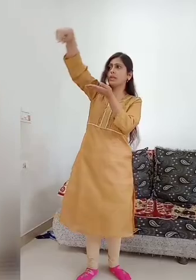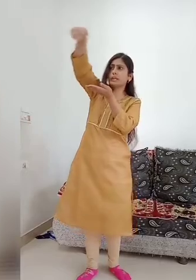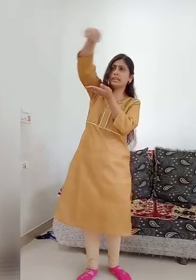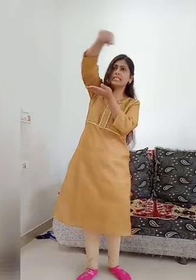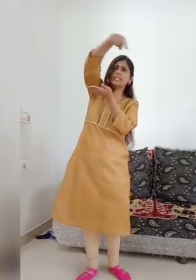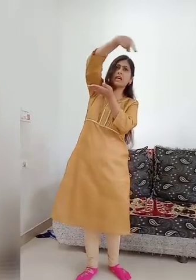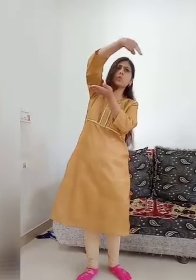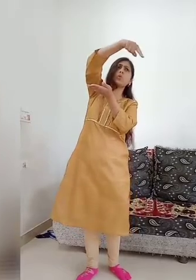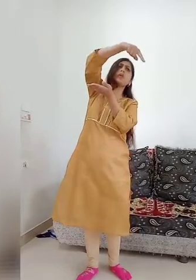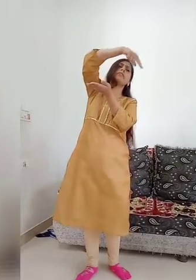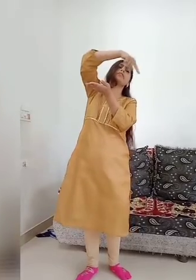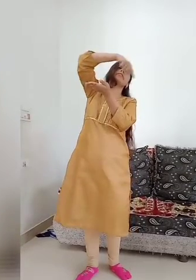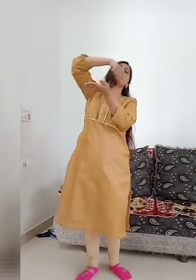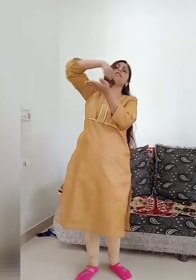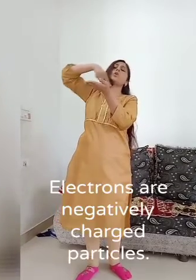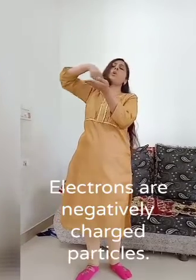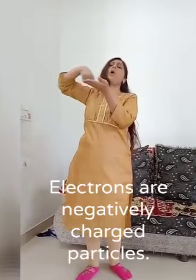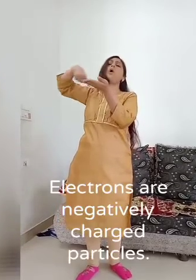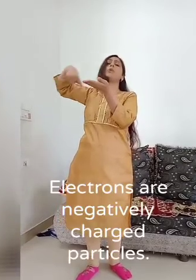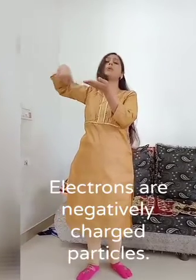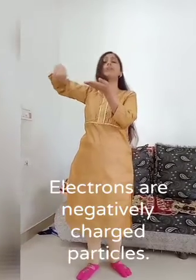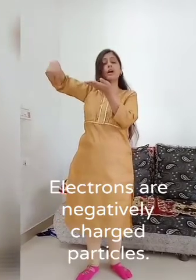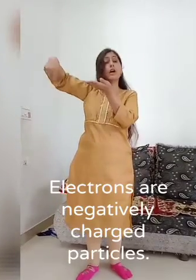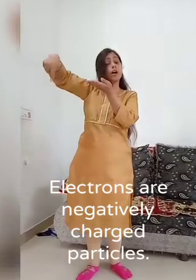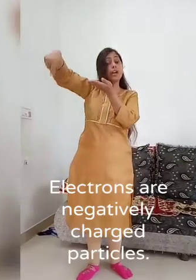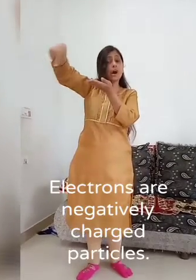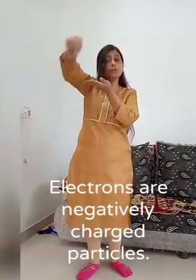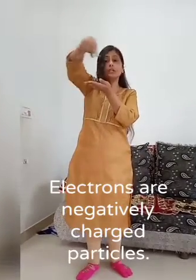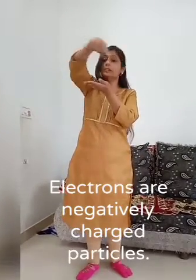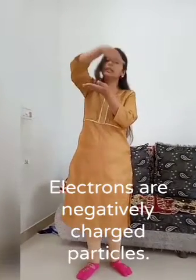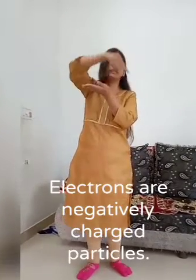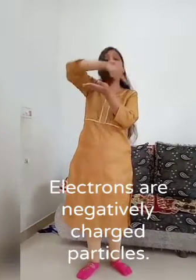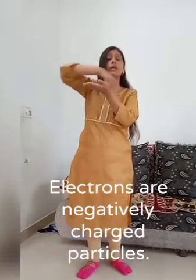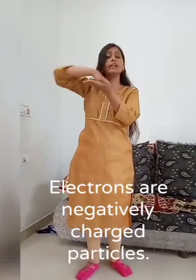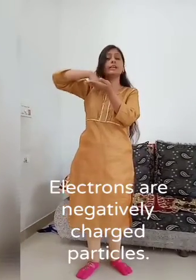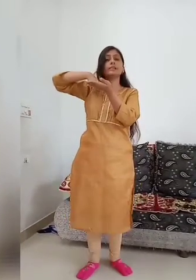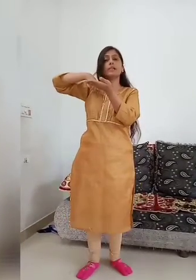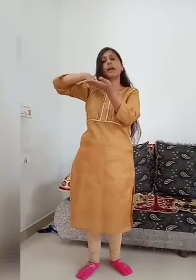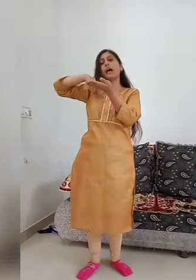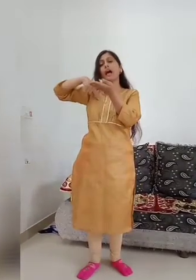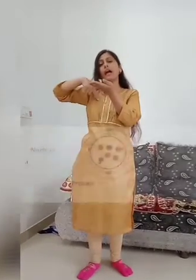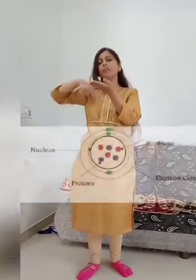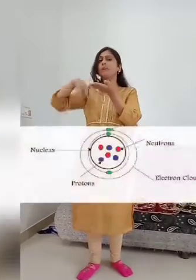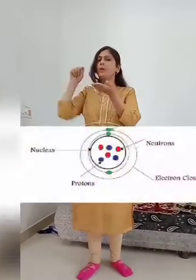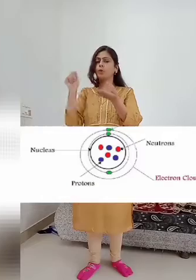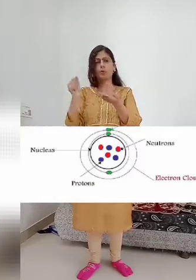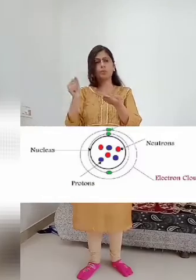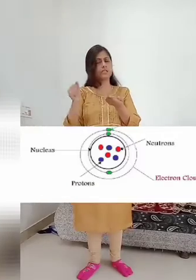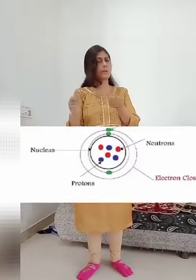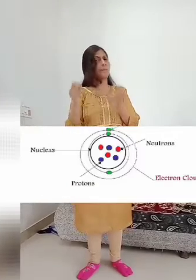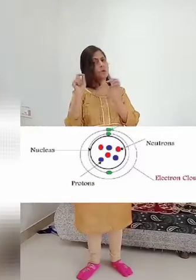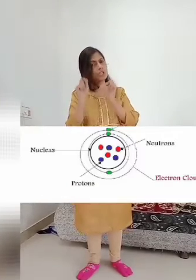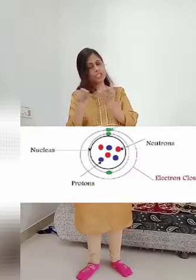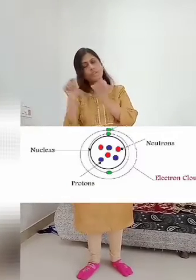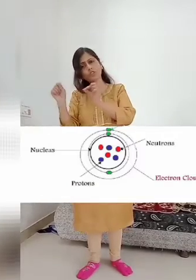in a circular fixed orbit around the nucleus. And the proton is a positively